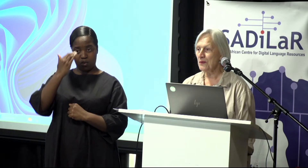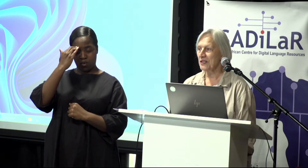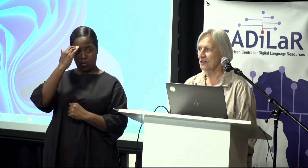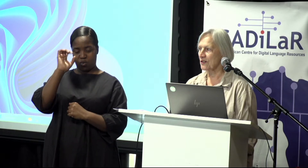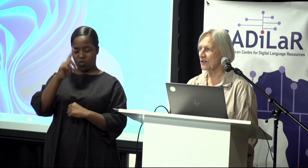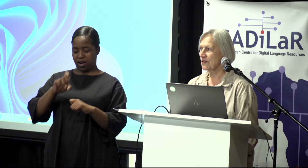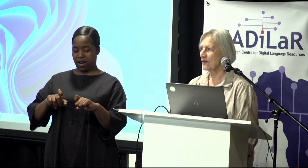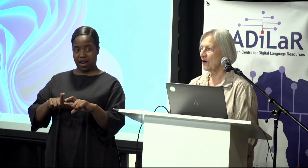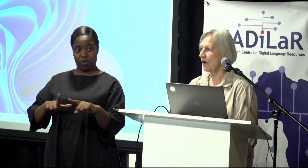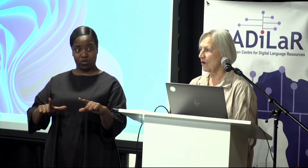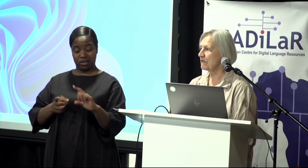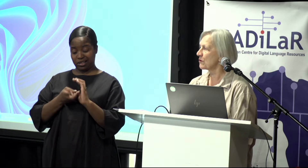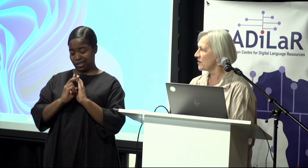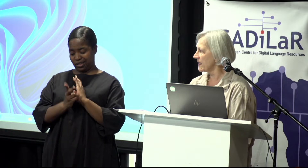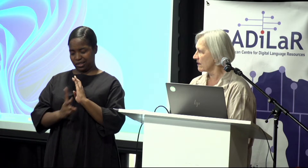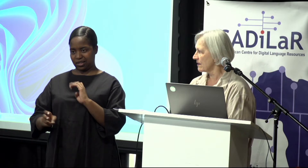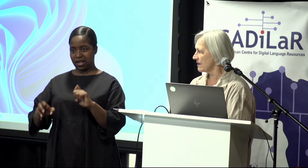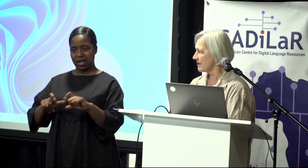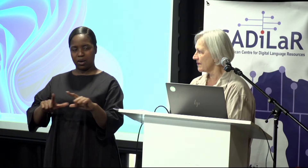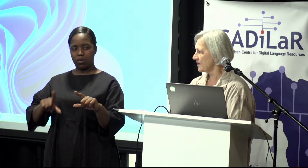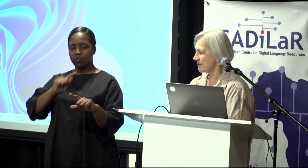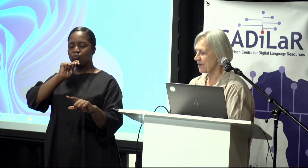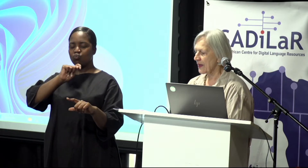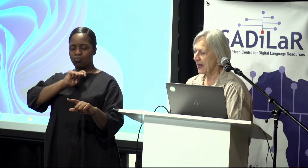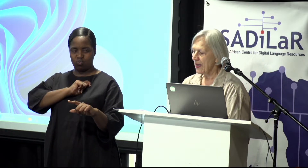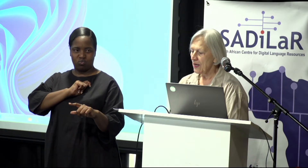that languages are for real.